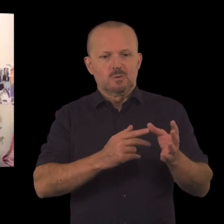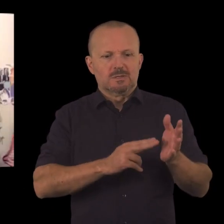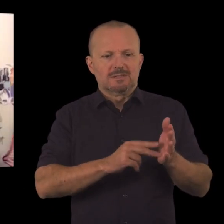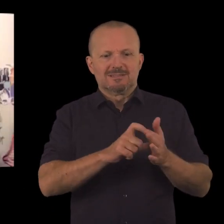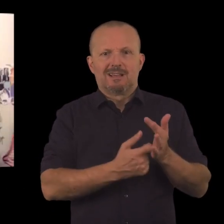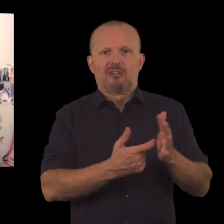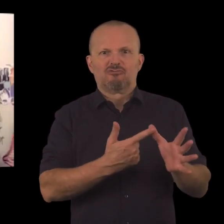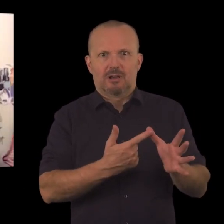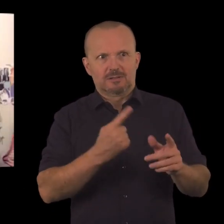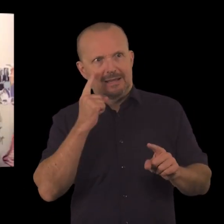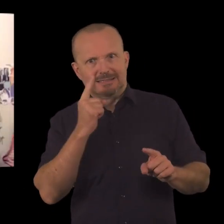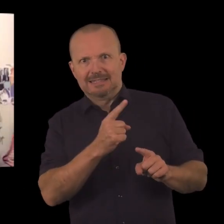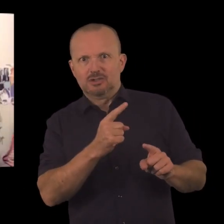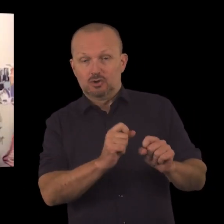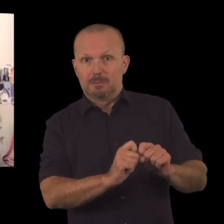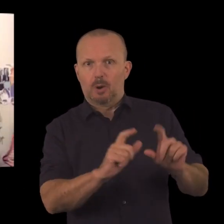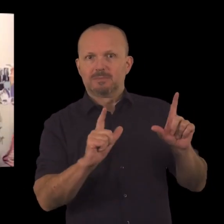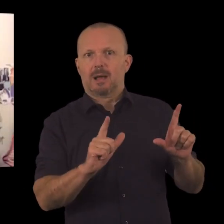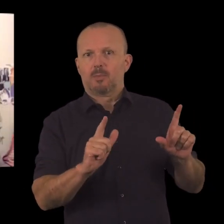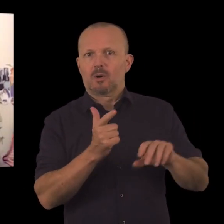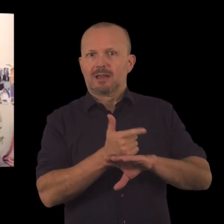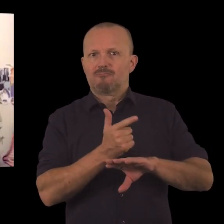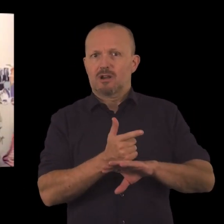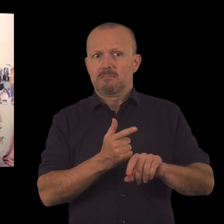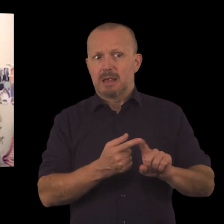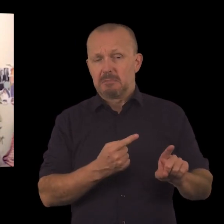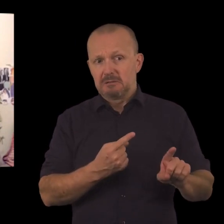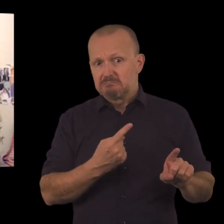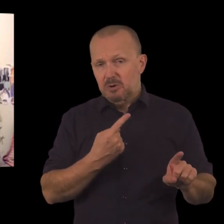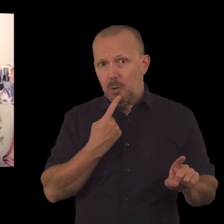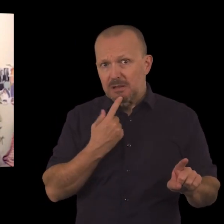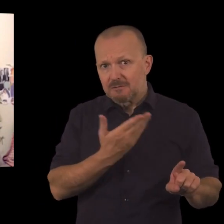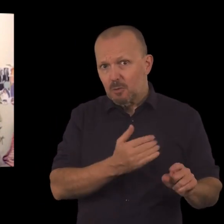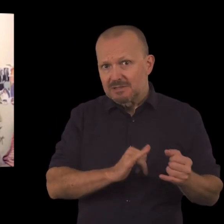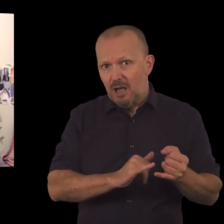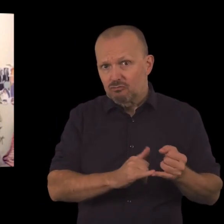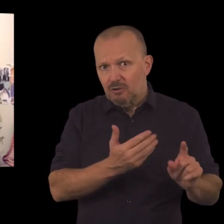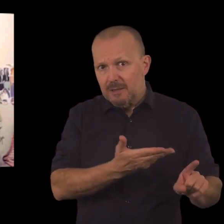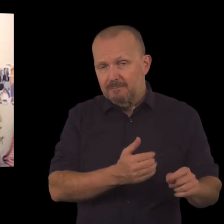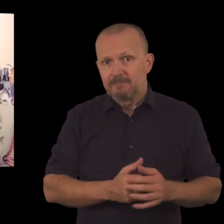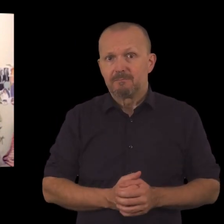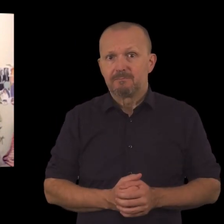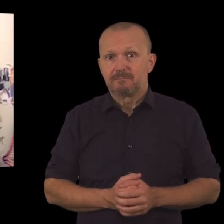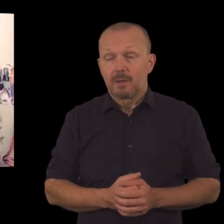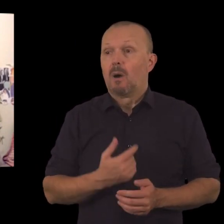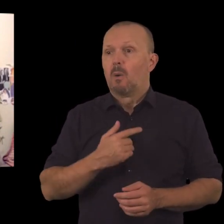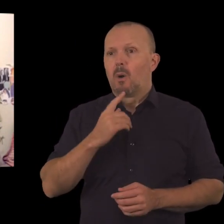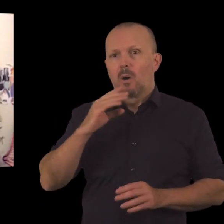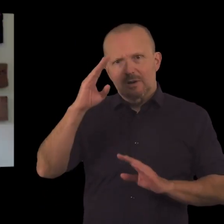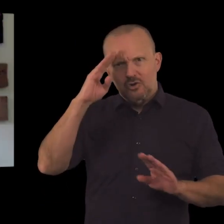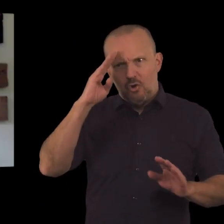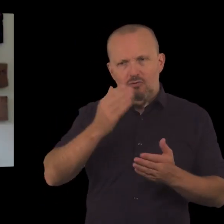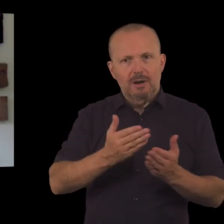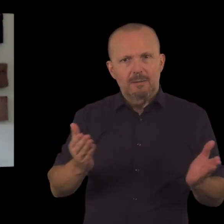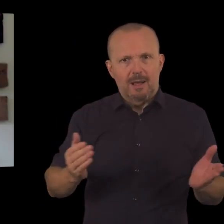because I see her on camera, and see if she wants to have a chat. Well, kia